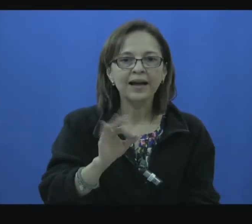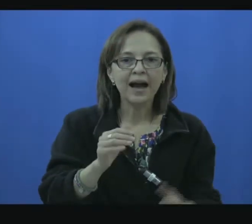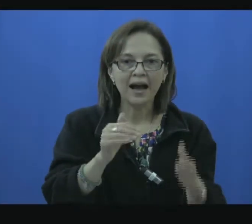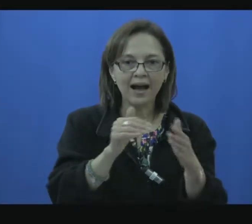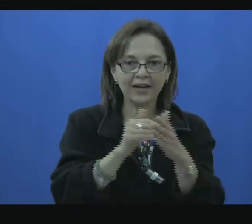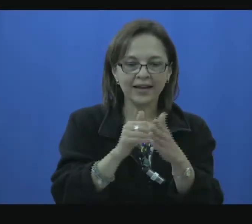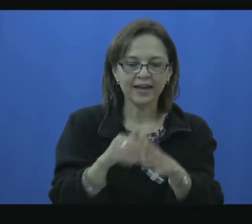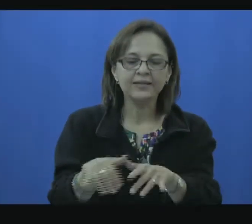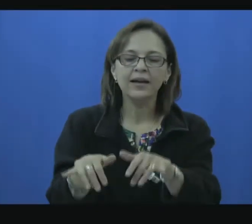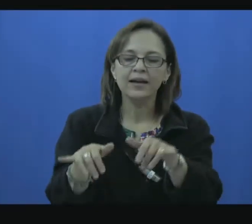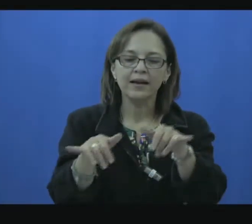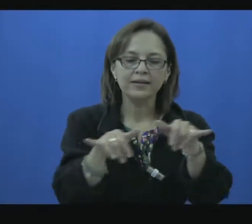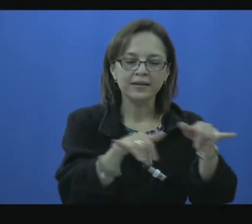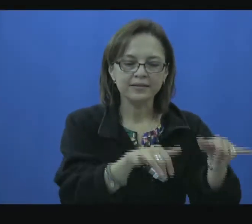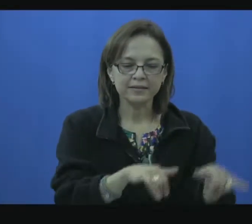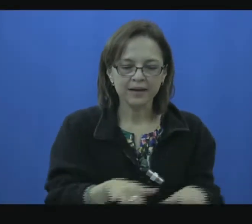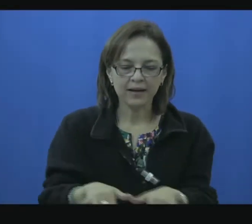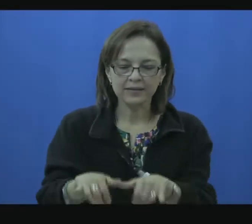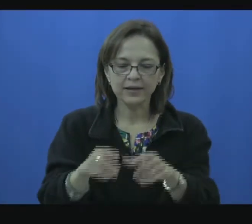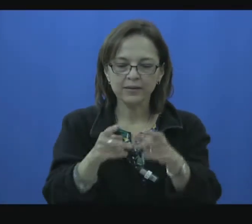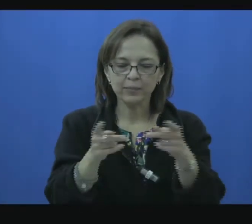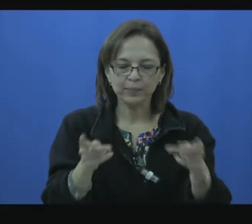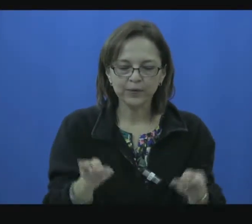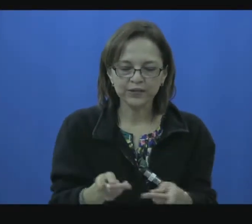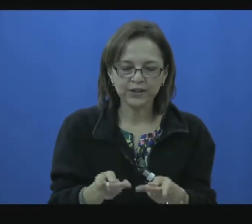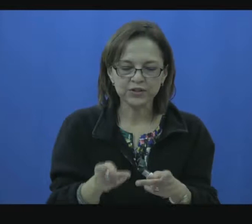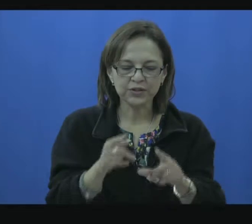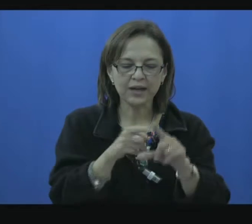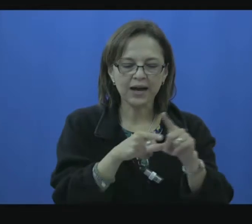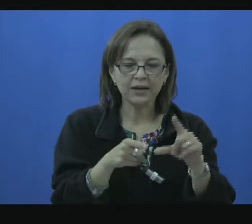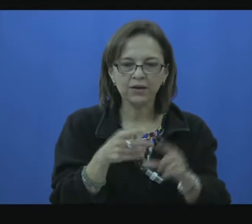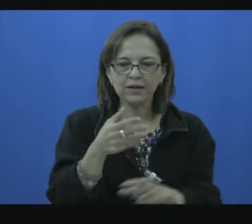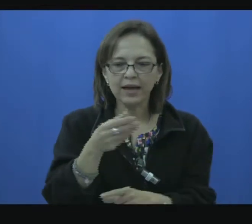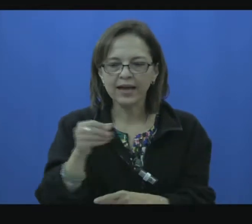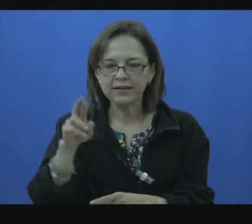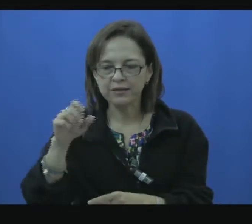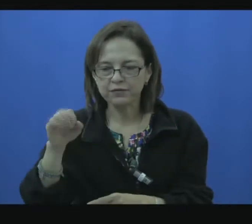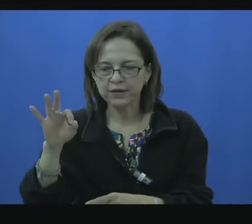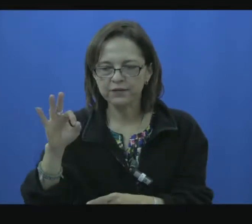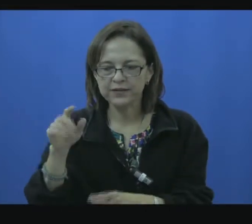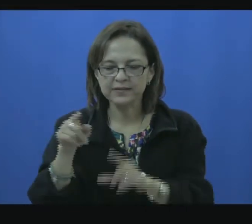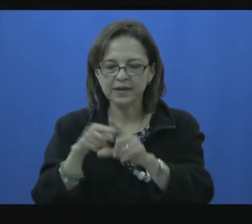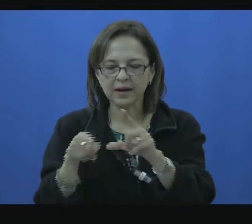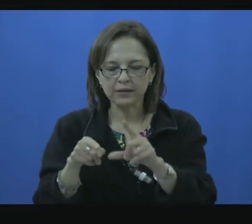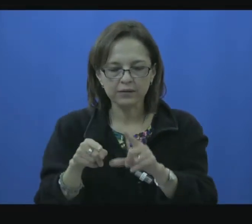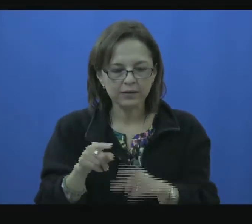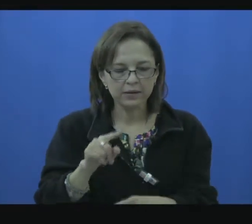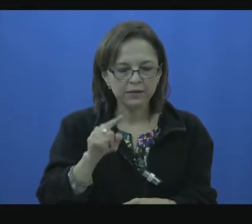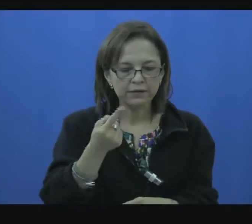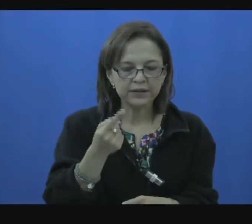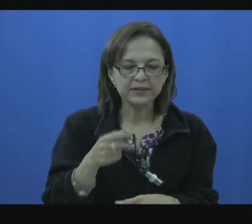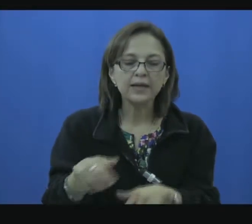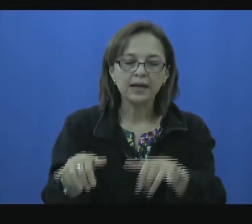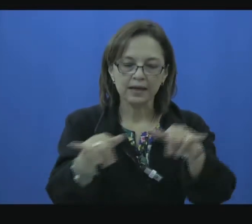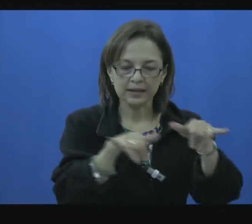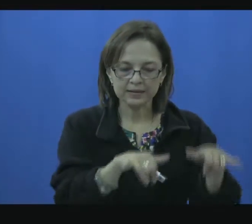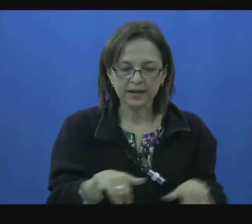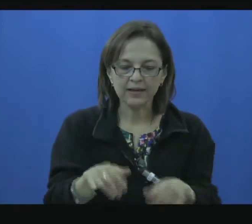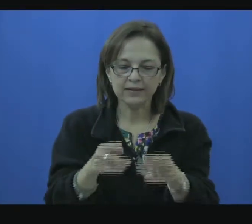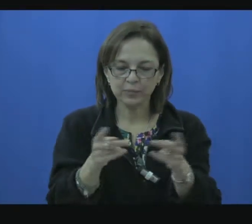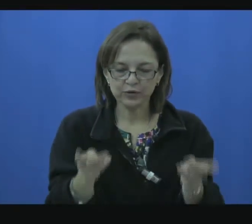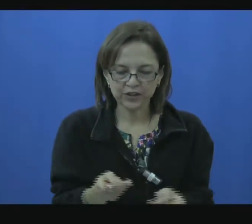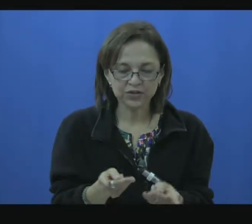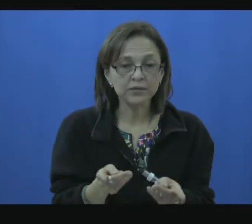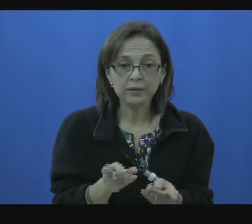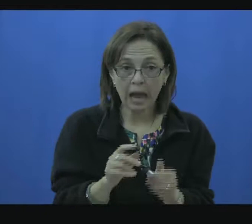find again the standard position angle and the reference angle. First,